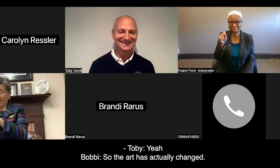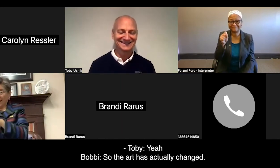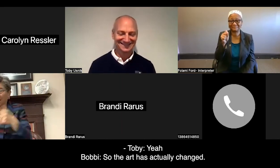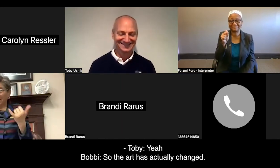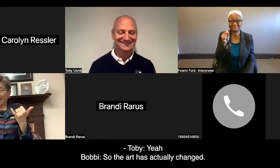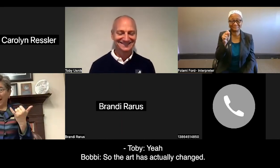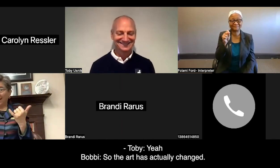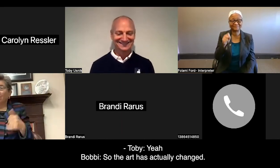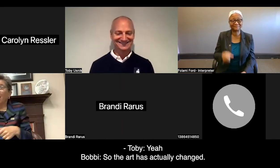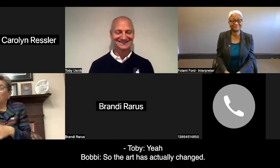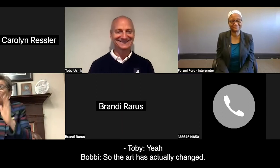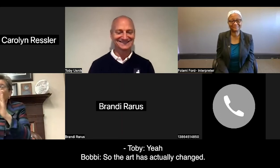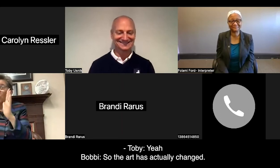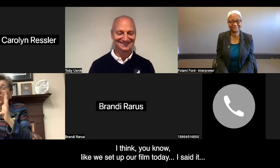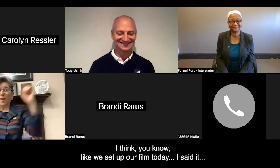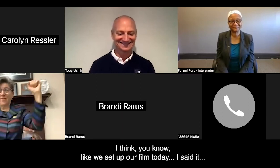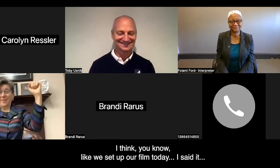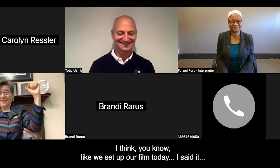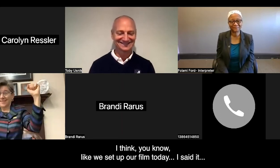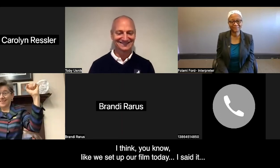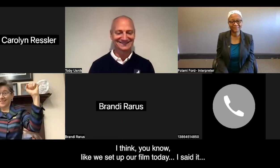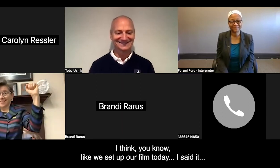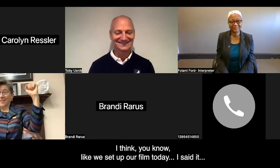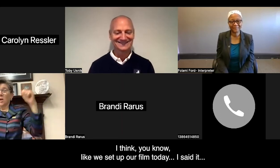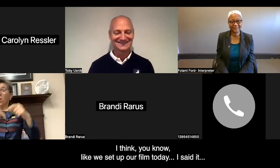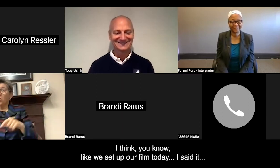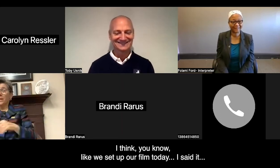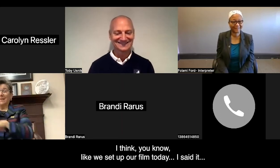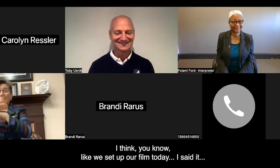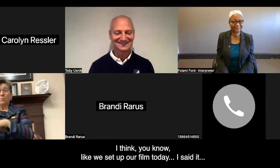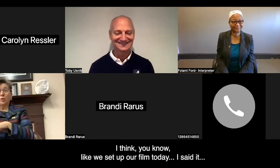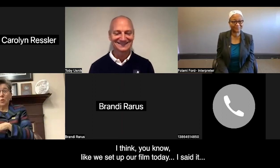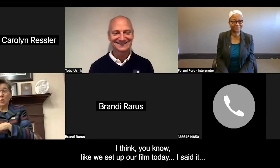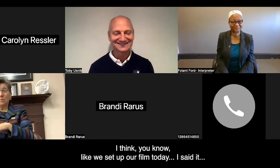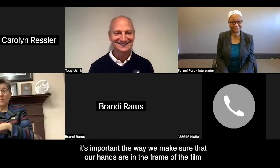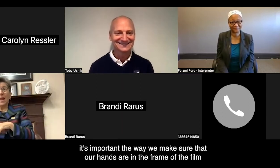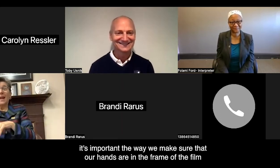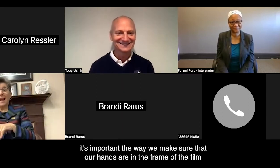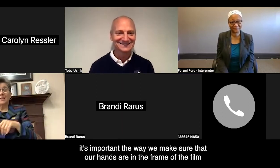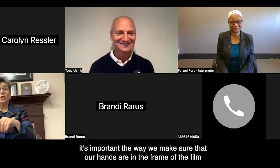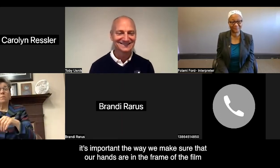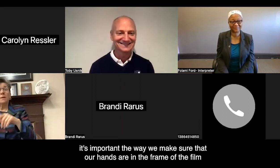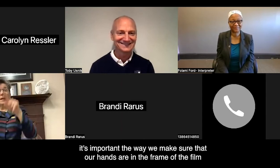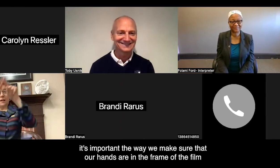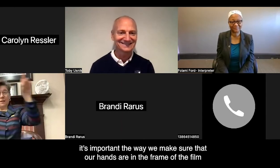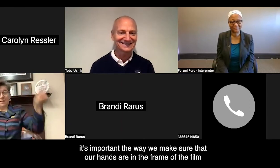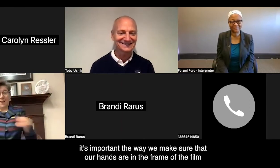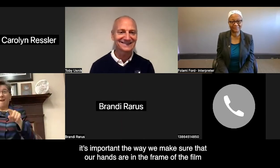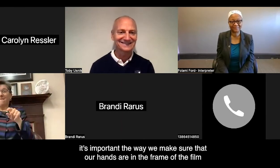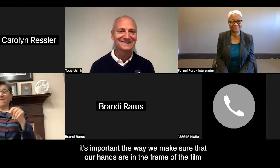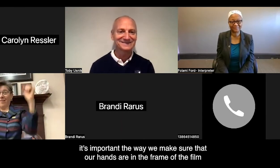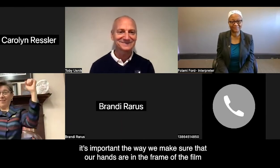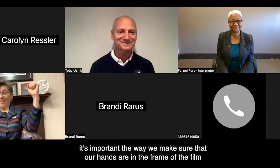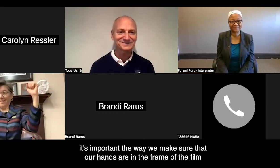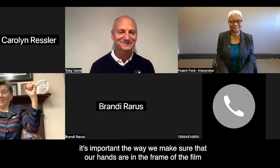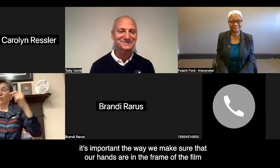changed. And I think, you know, like we set up our film today, I said important the way how we make sure that our hands are in the frame of the film